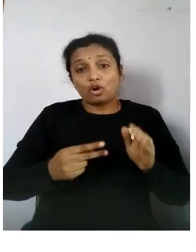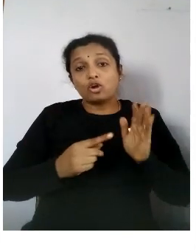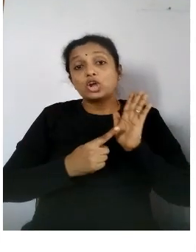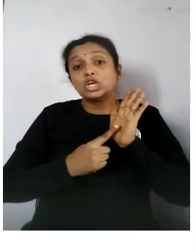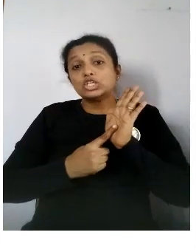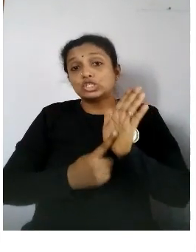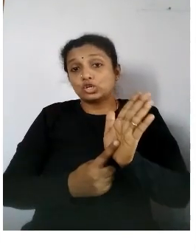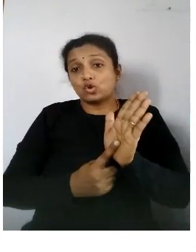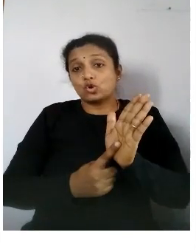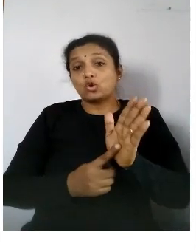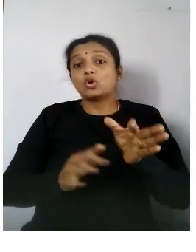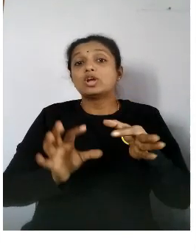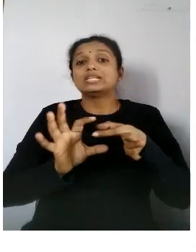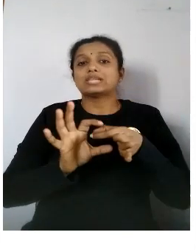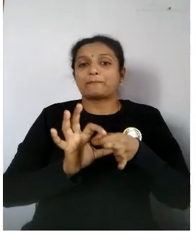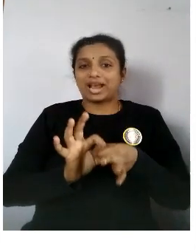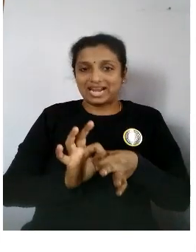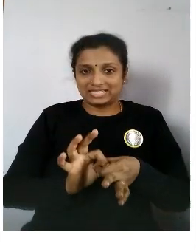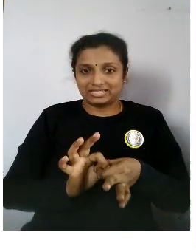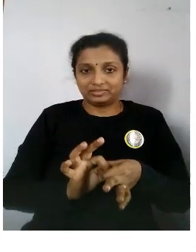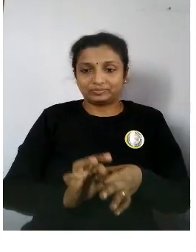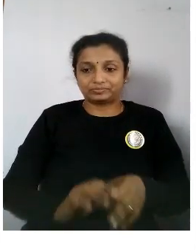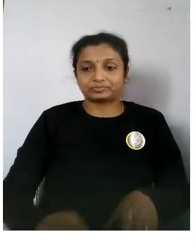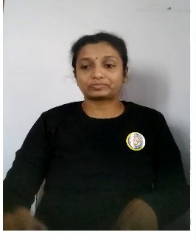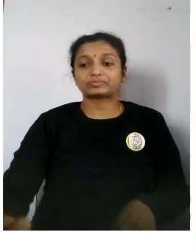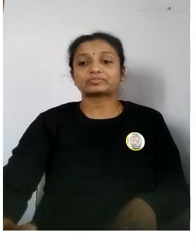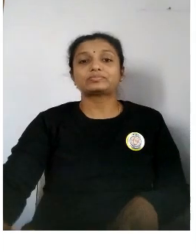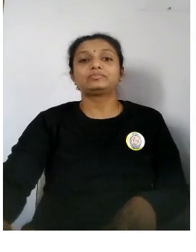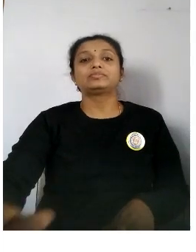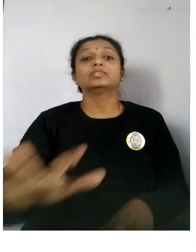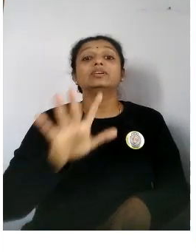draw so some connection.